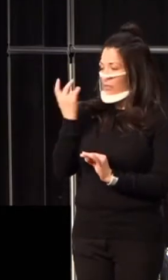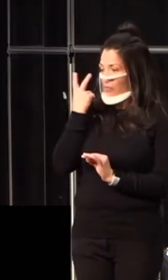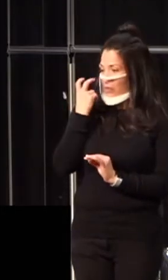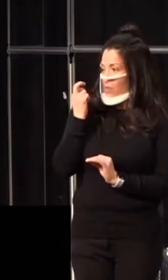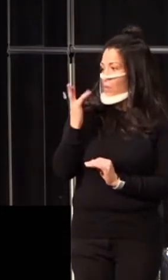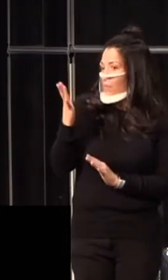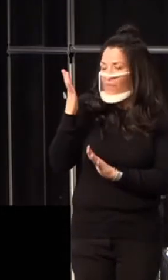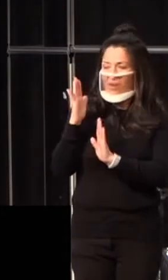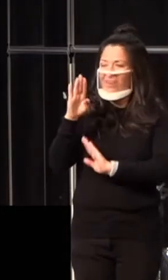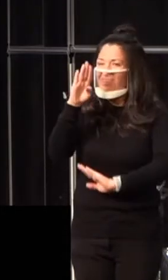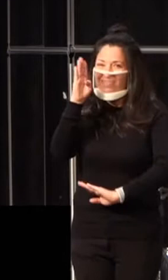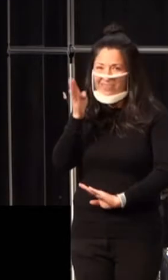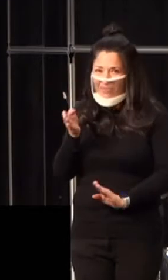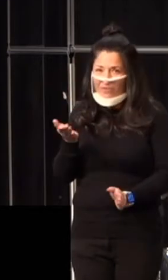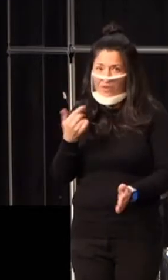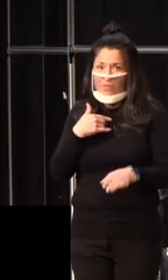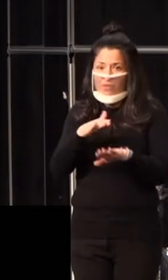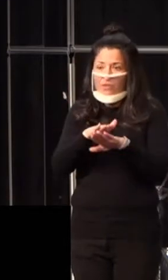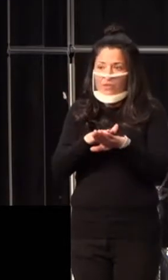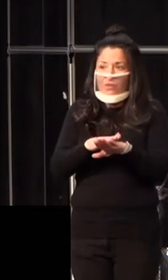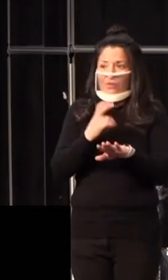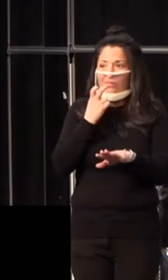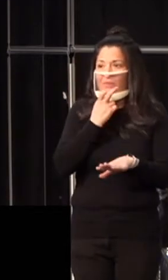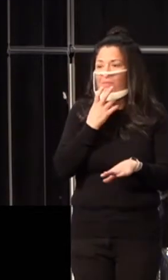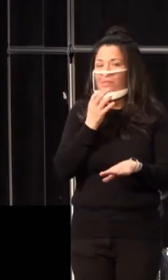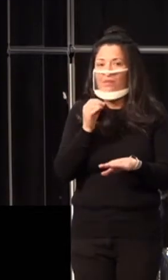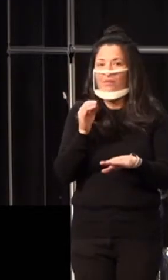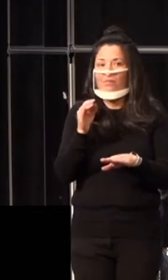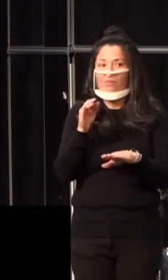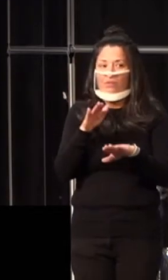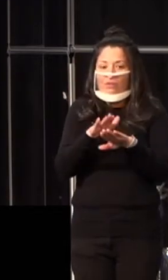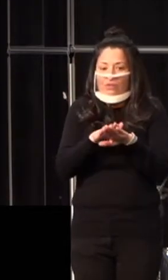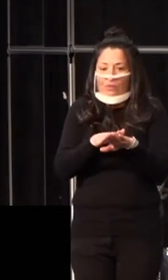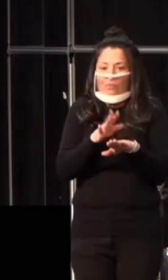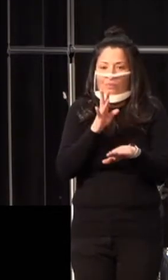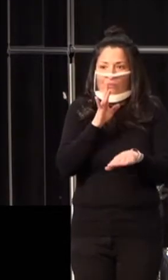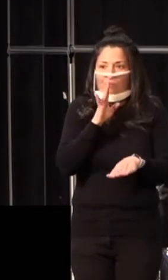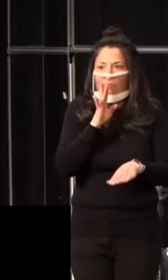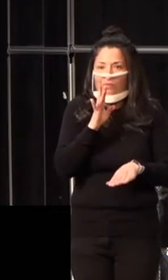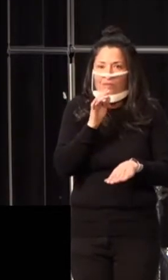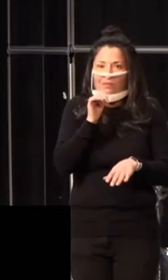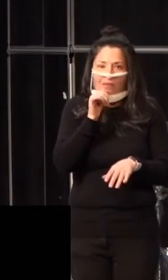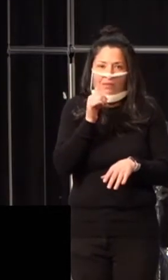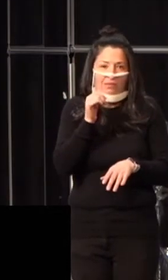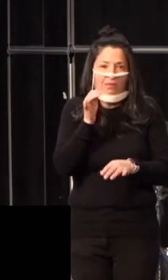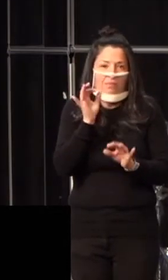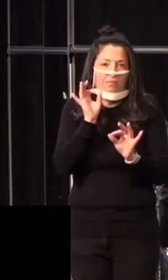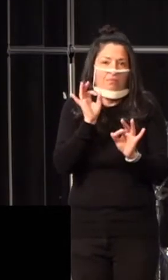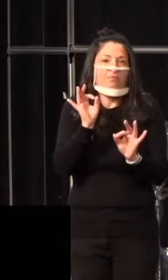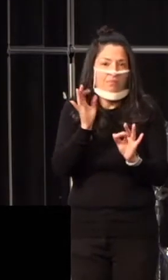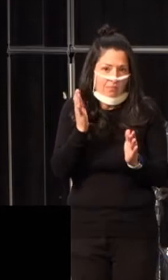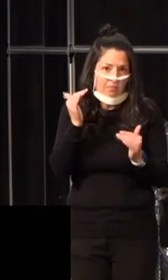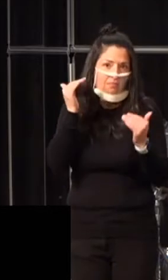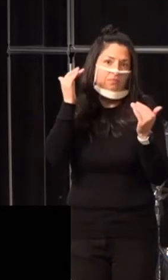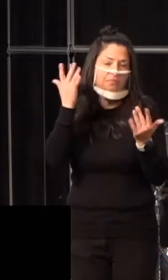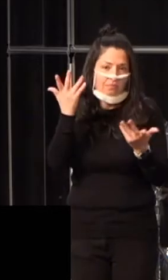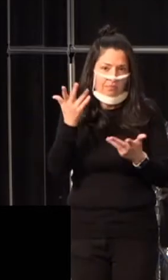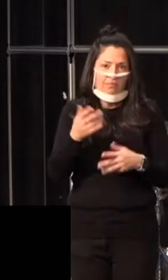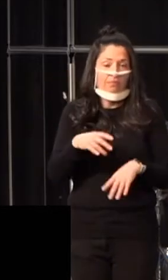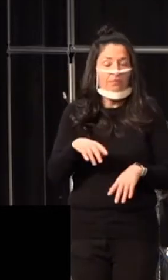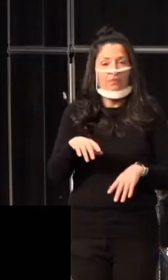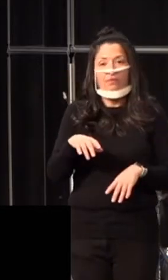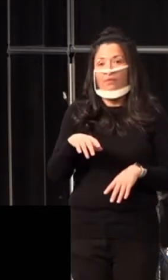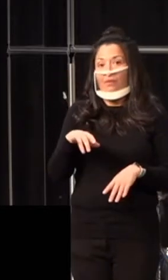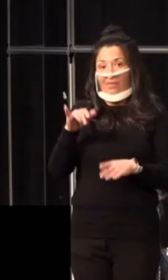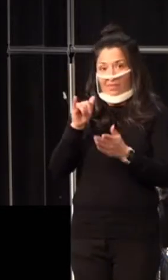spoken to thy servant, for I am slow of speech and slow of tongue." The pushback of Moses. He says, hey, this